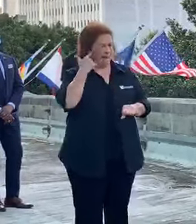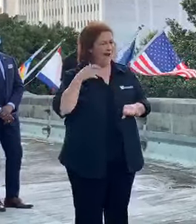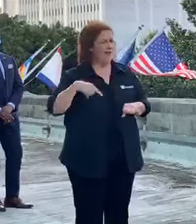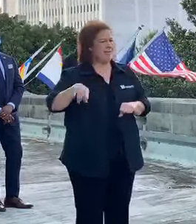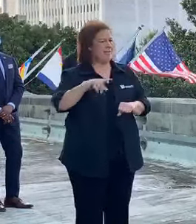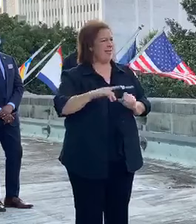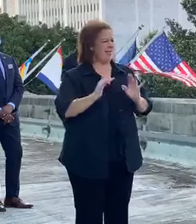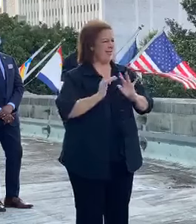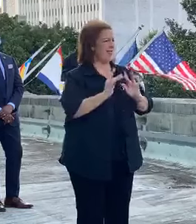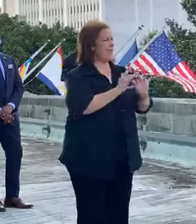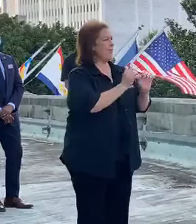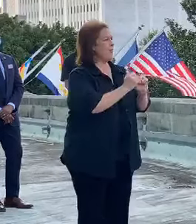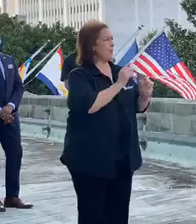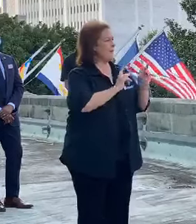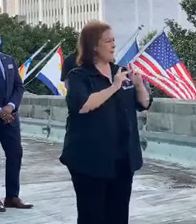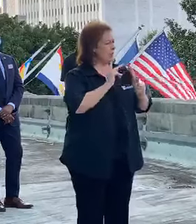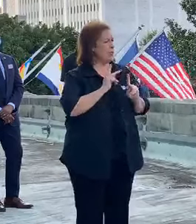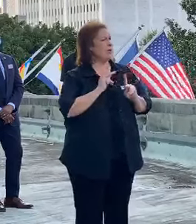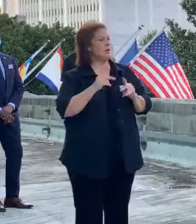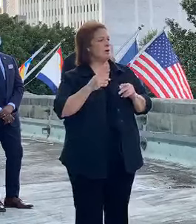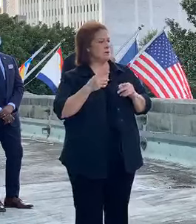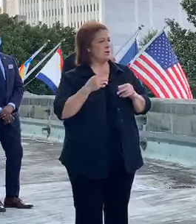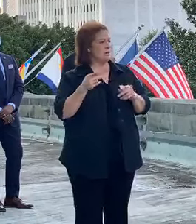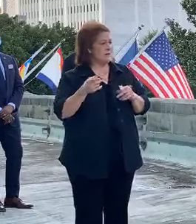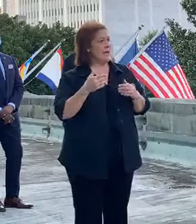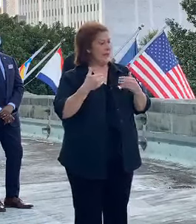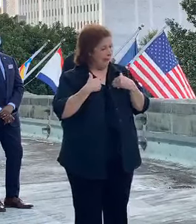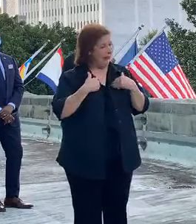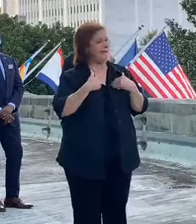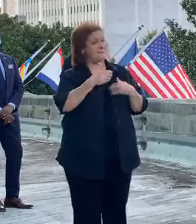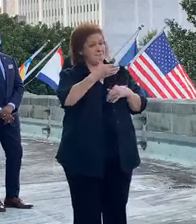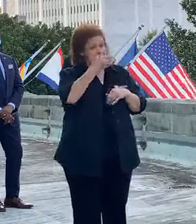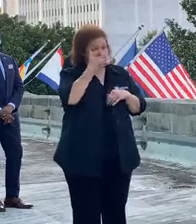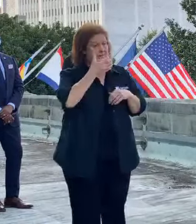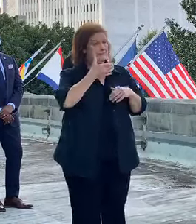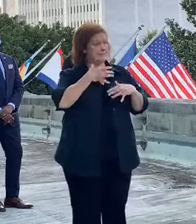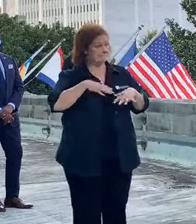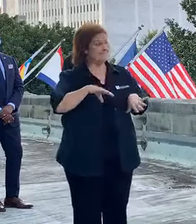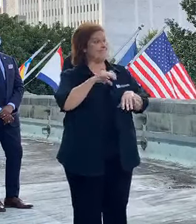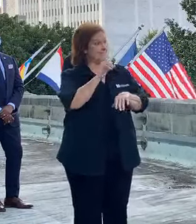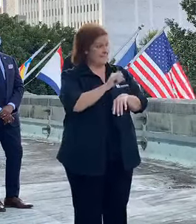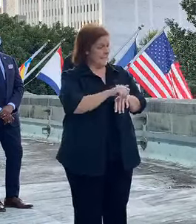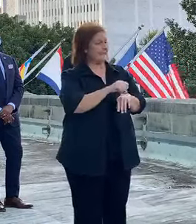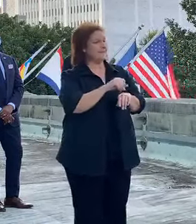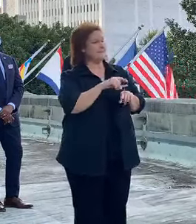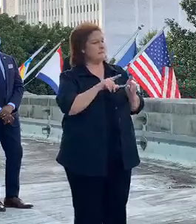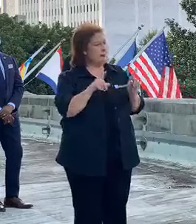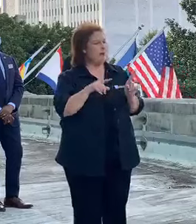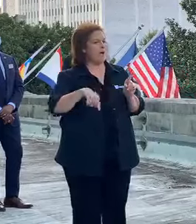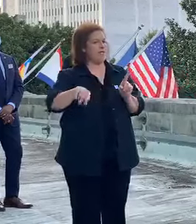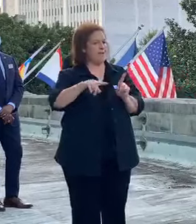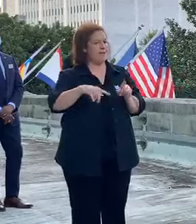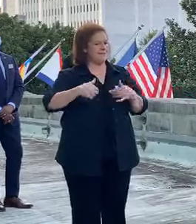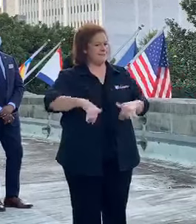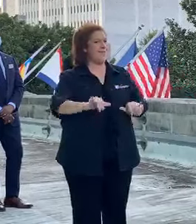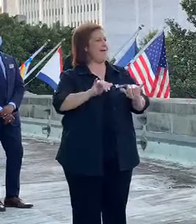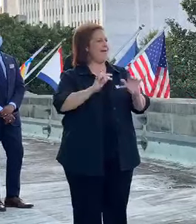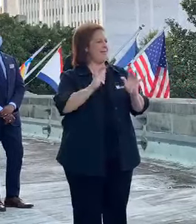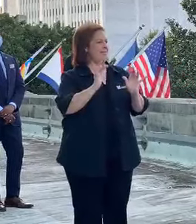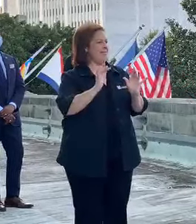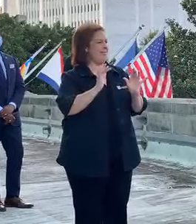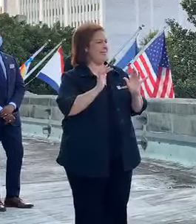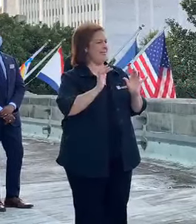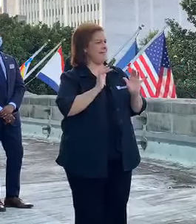in close contact, and while they have adequate PPE, they also are interacting with the public,